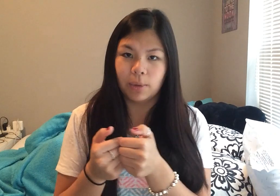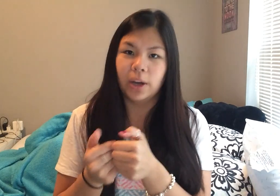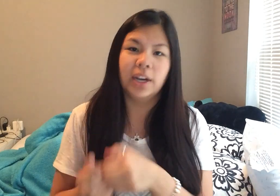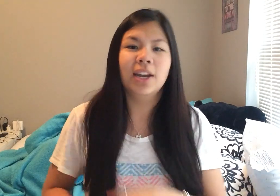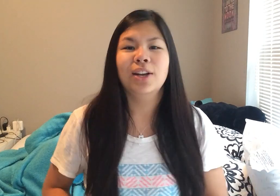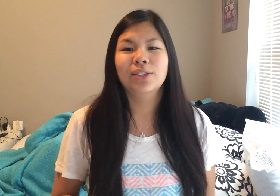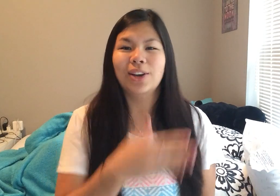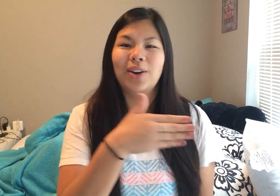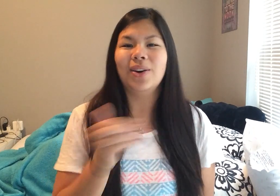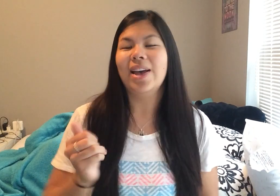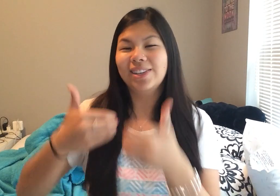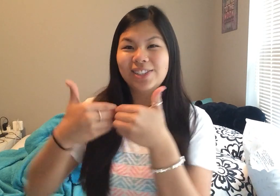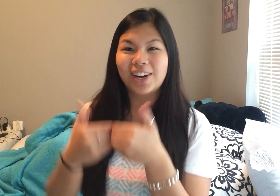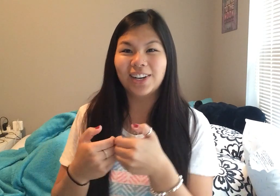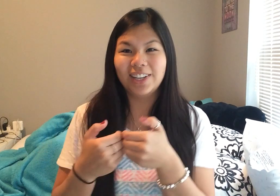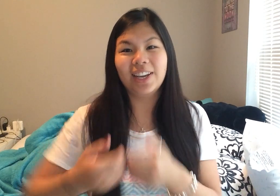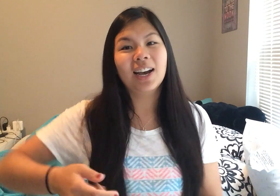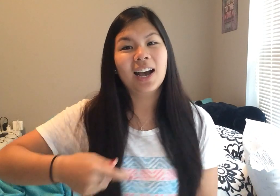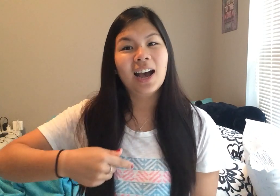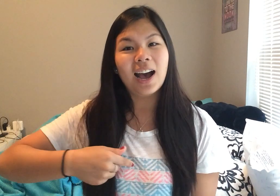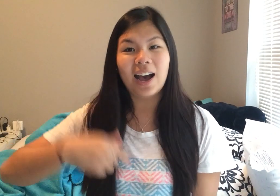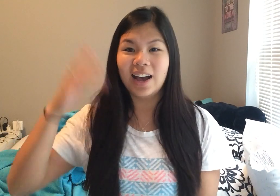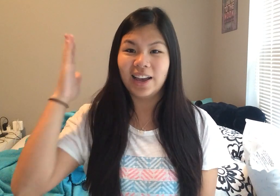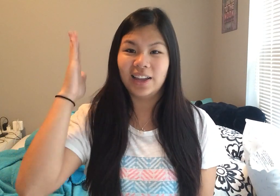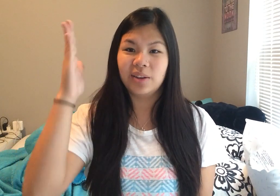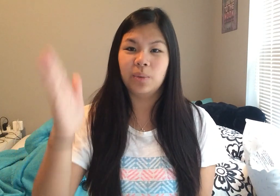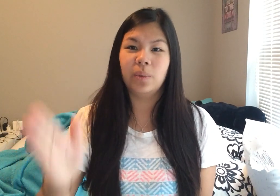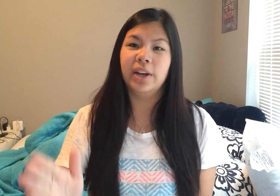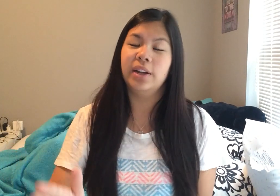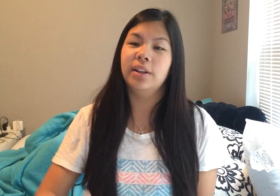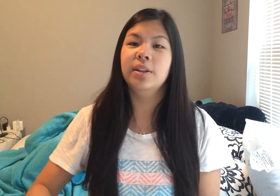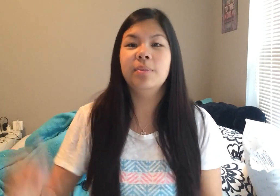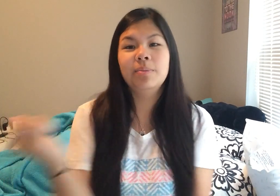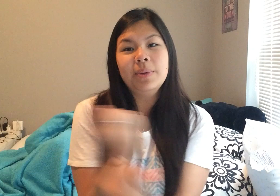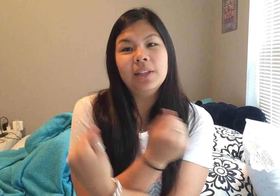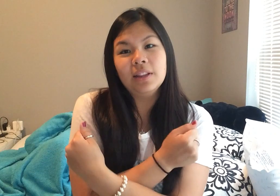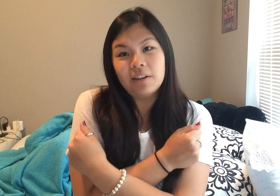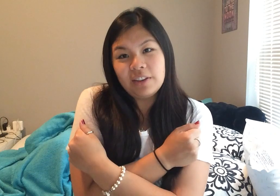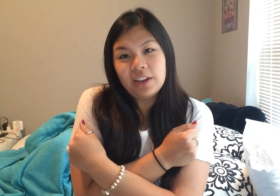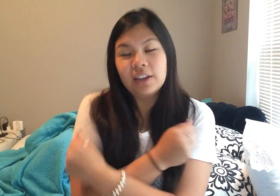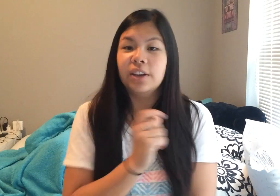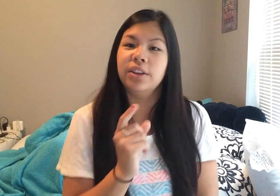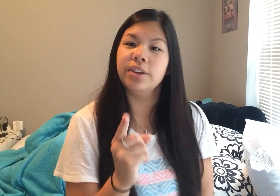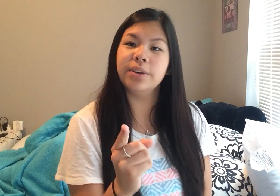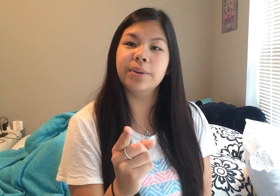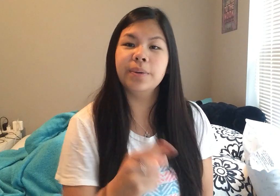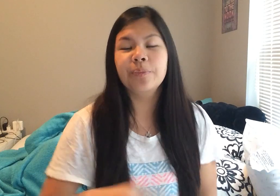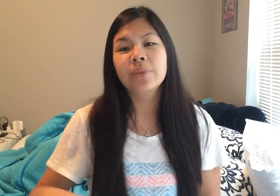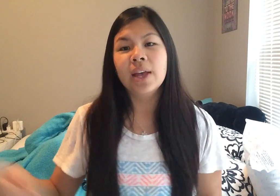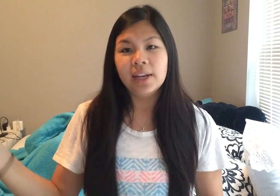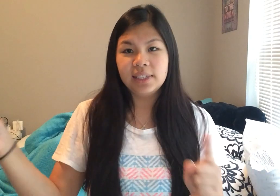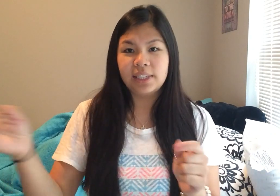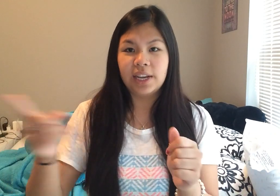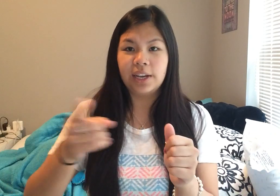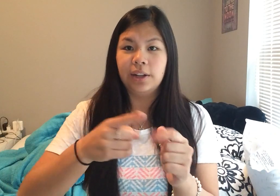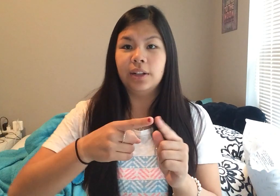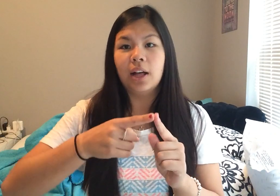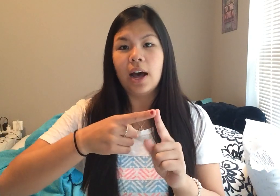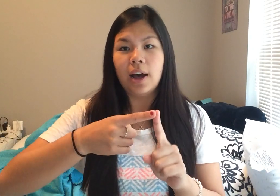someone. So, and darling, I will be loving you till,